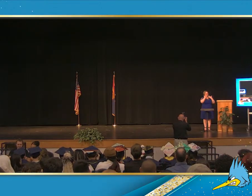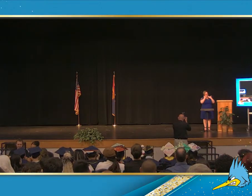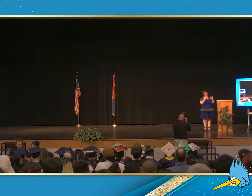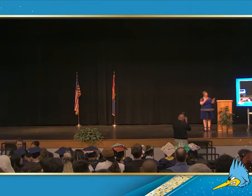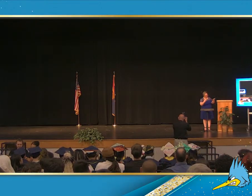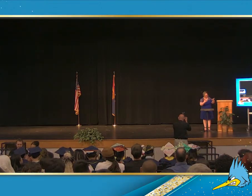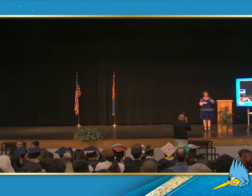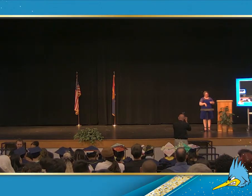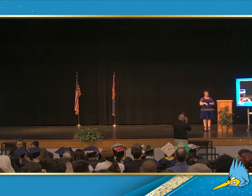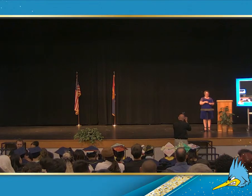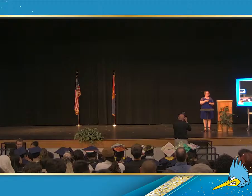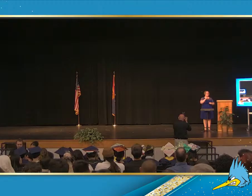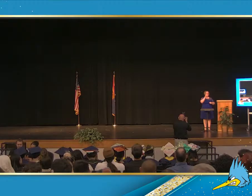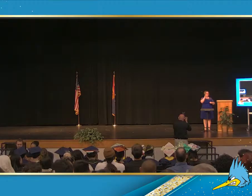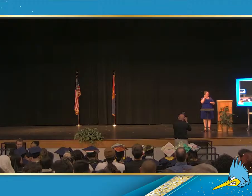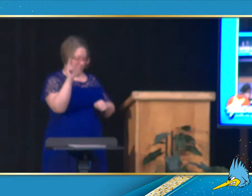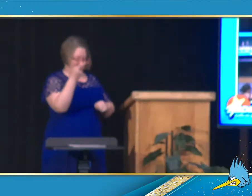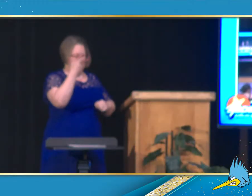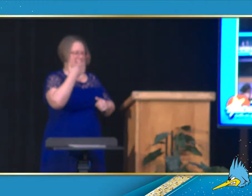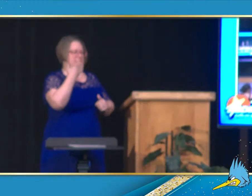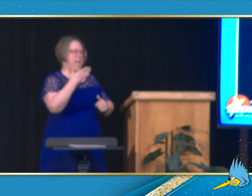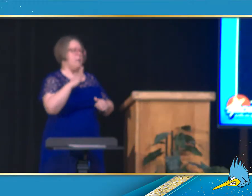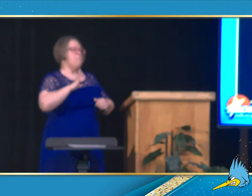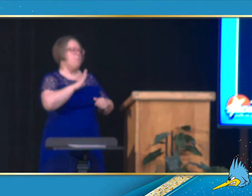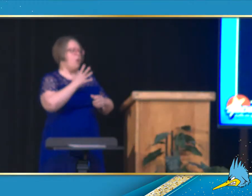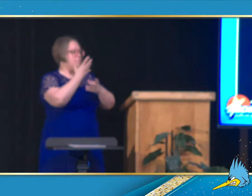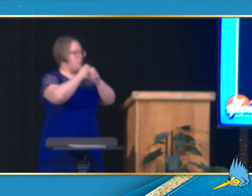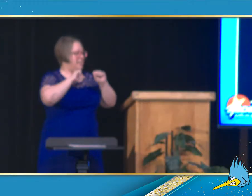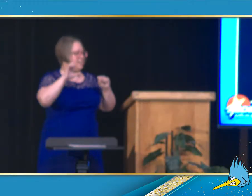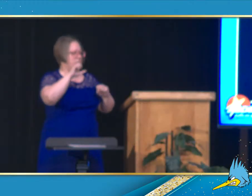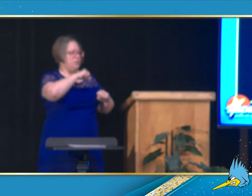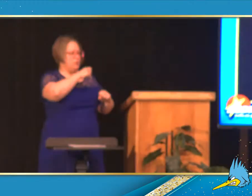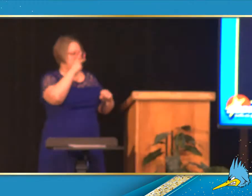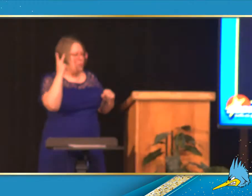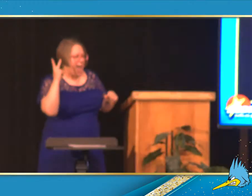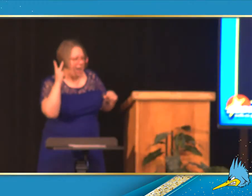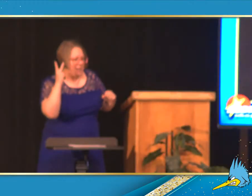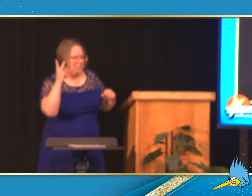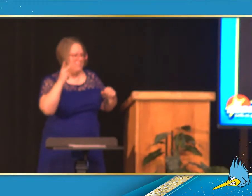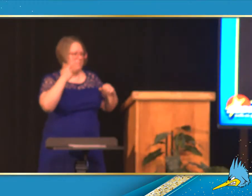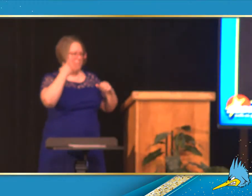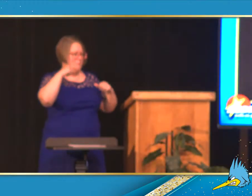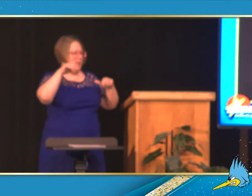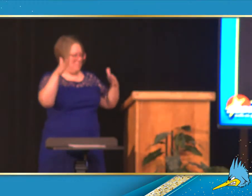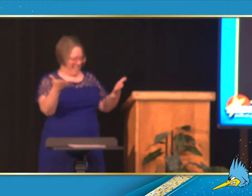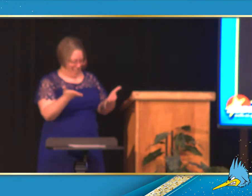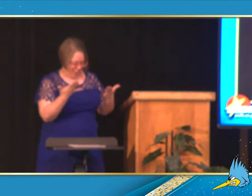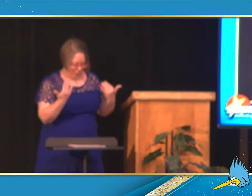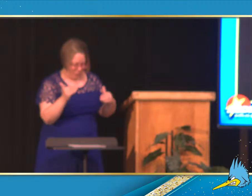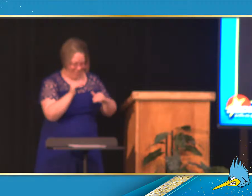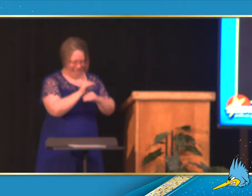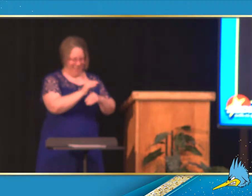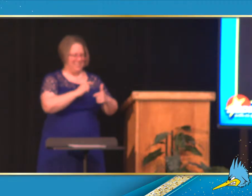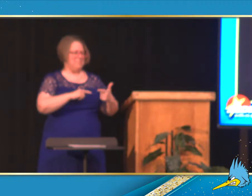I would like to first and foremost thank our board president, Suke Kneifel, for being here